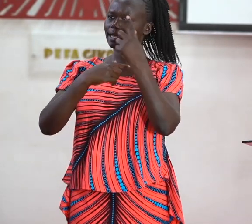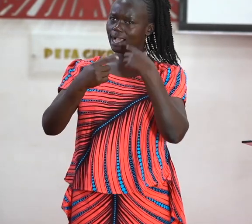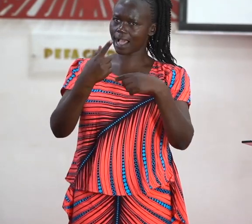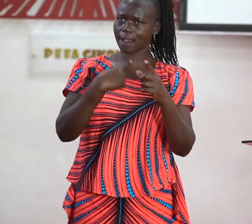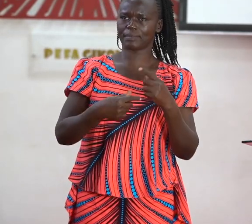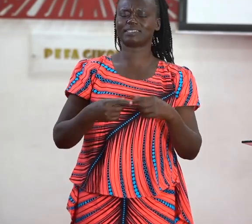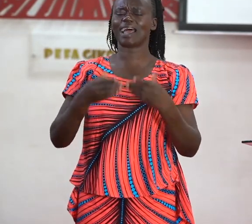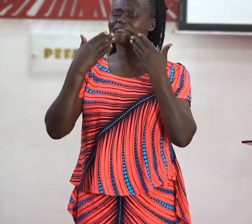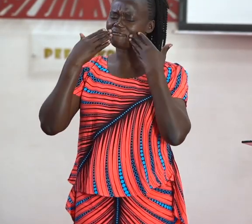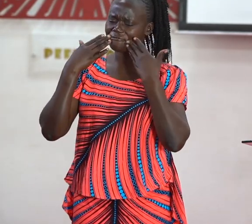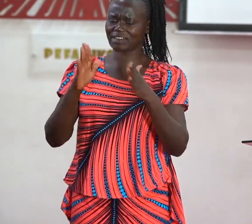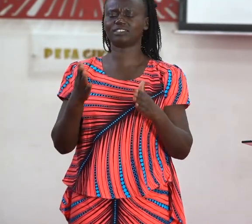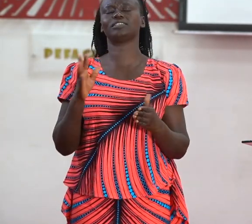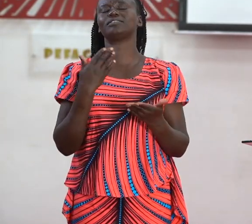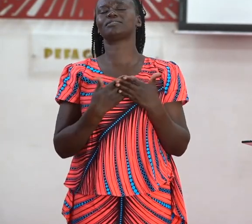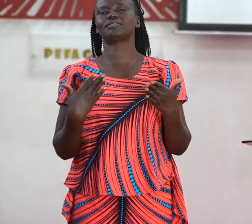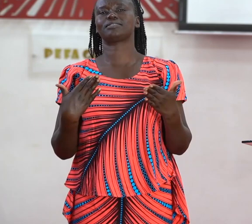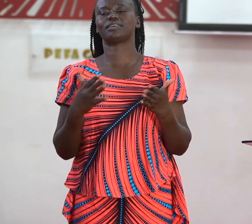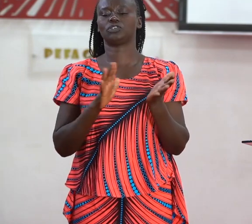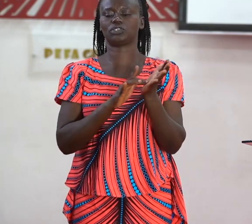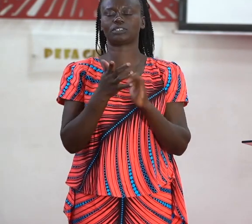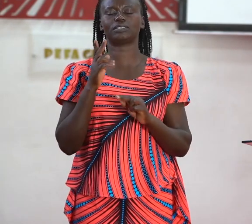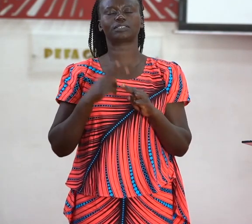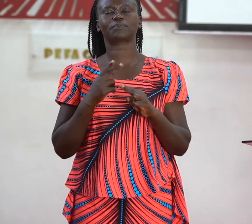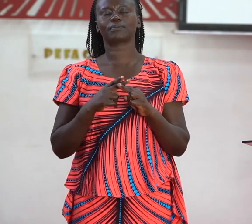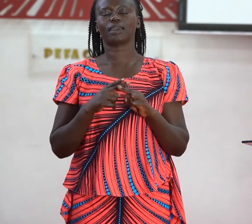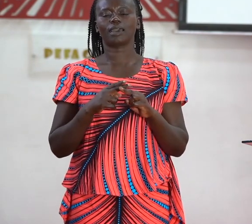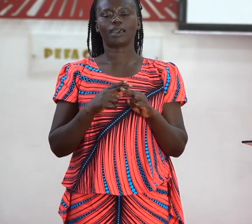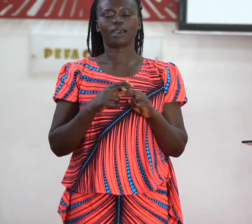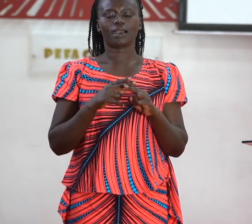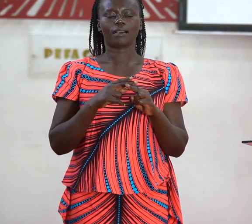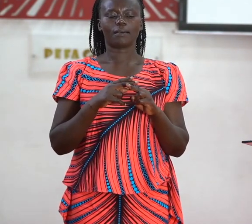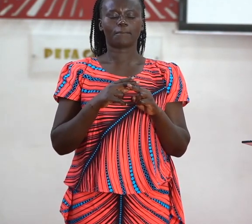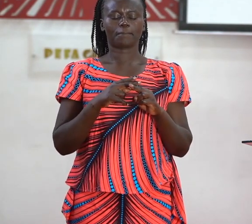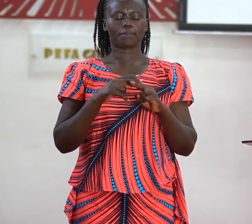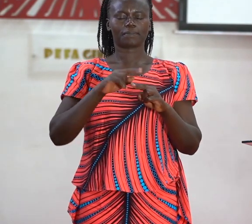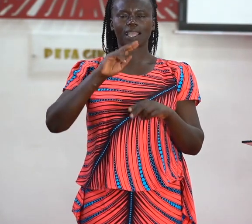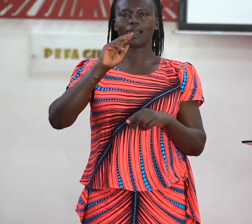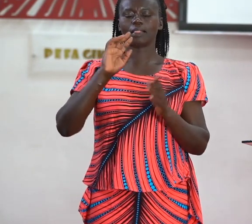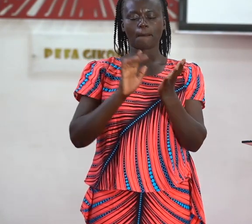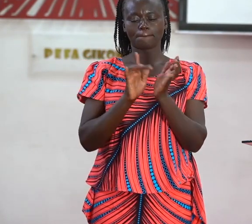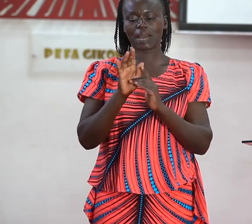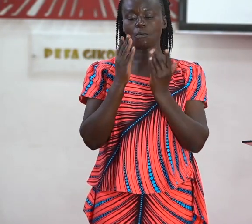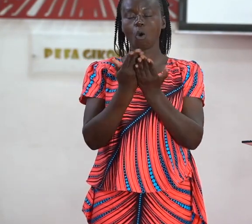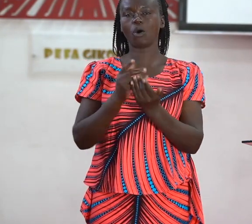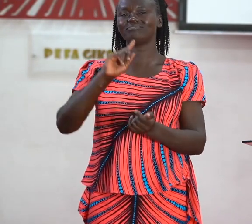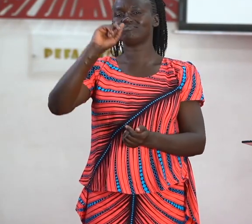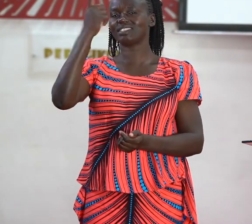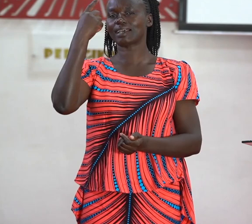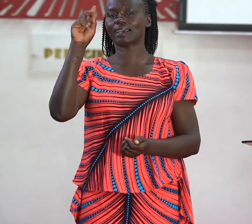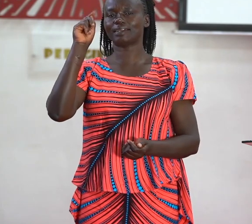this thing to an end in the name of Jesus. In the book of 2 Timothy,